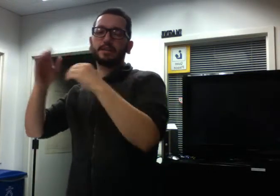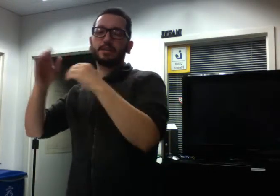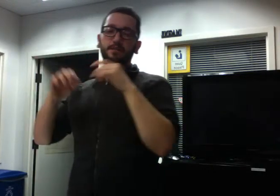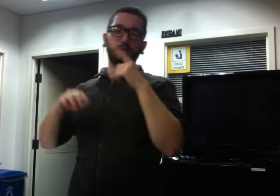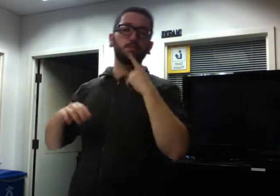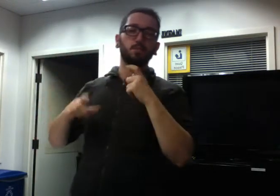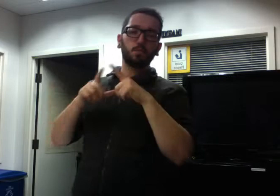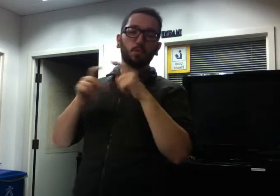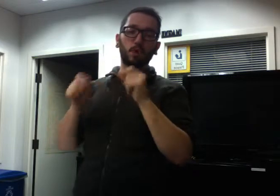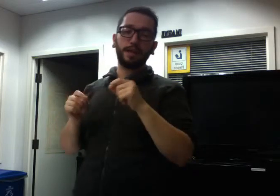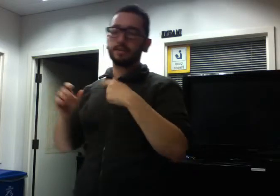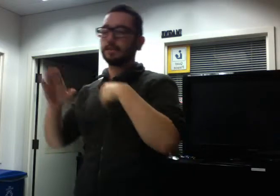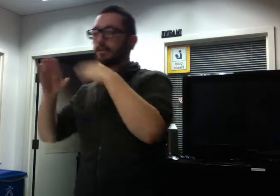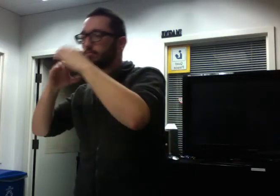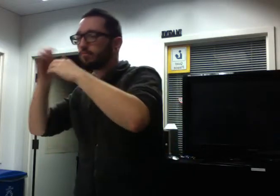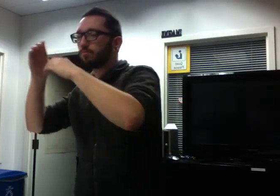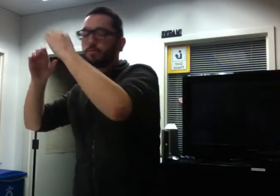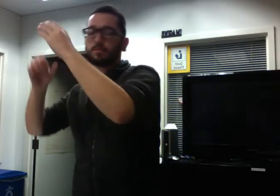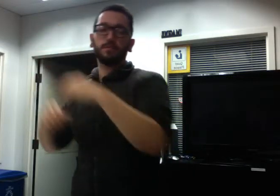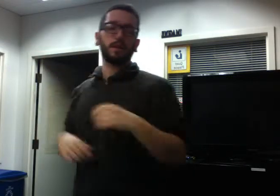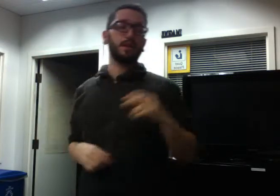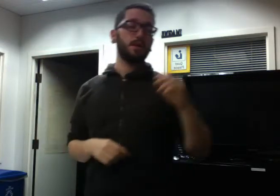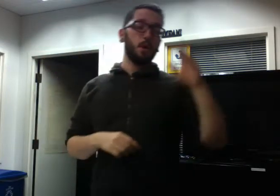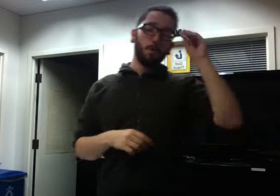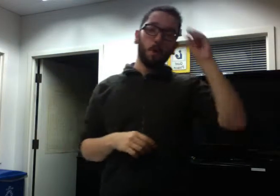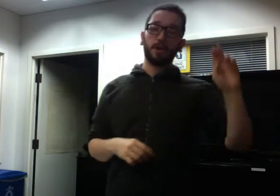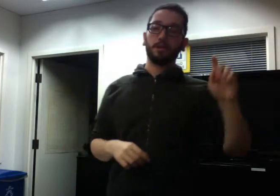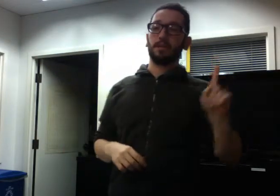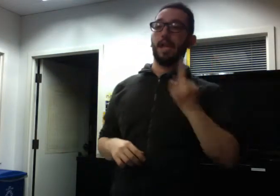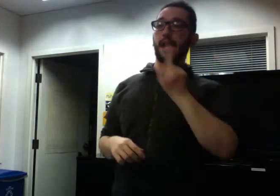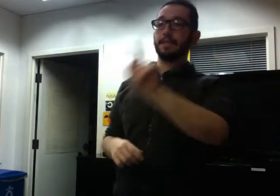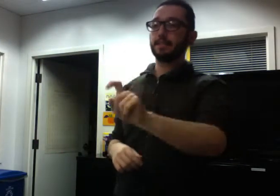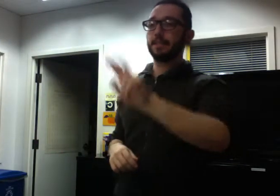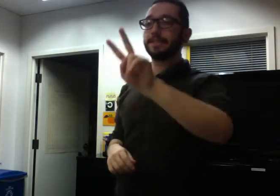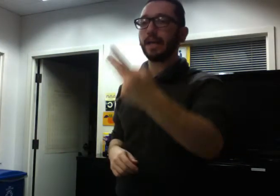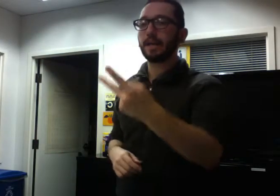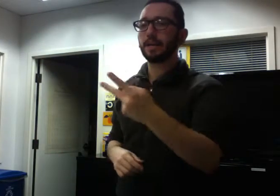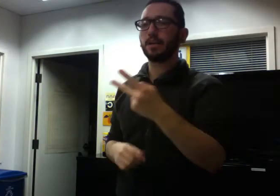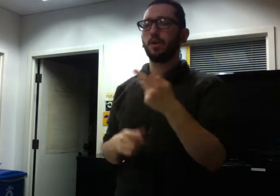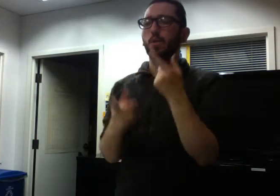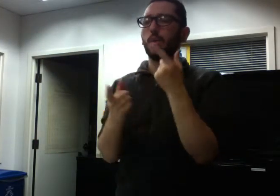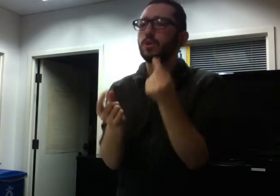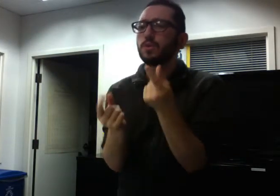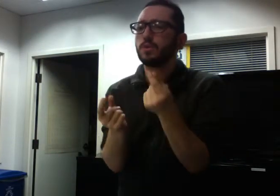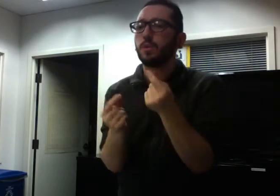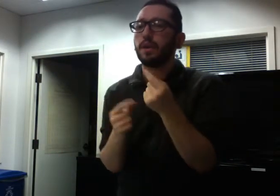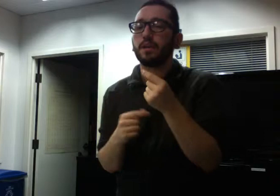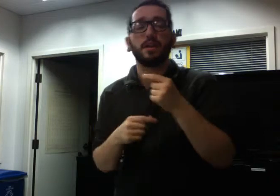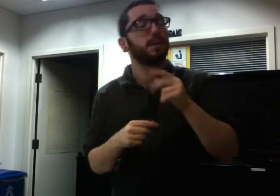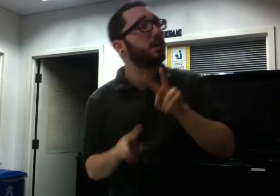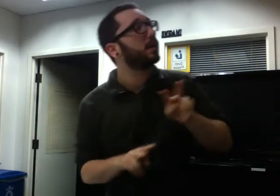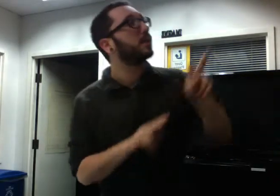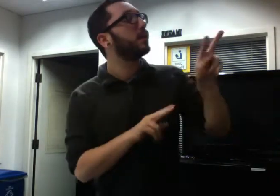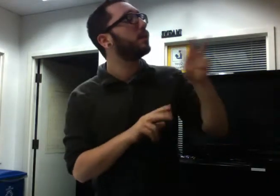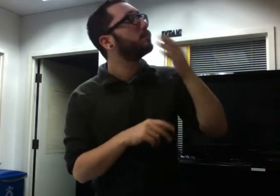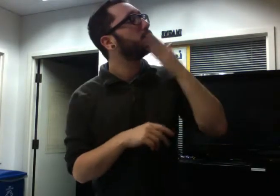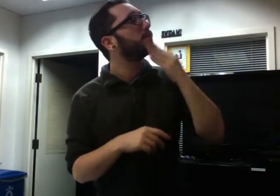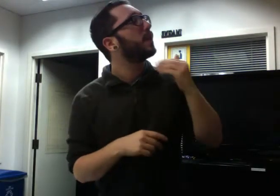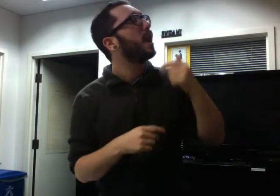doing?" The second brick mason looked kindly at the boy and said, "I'm building a wall." The